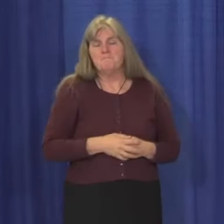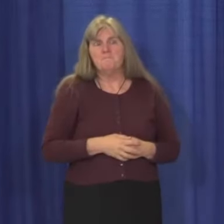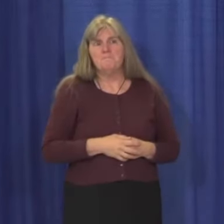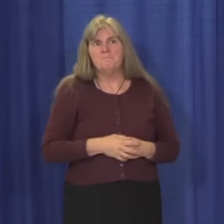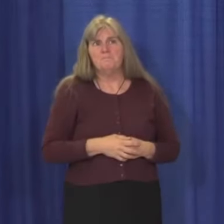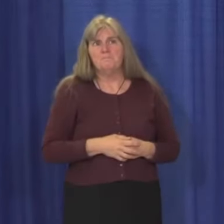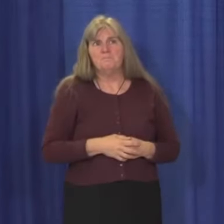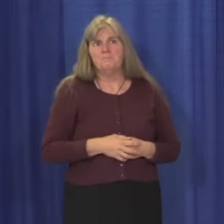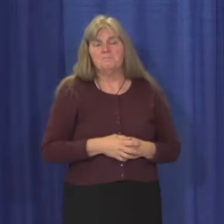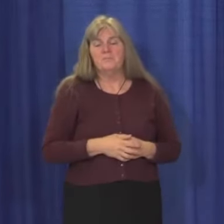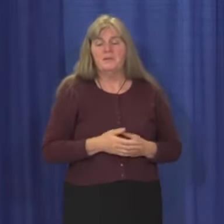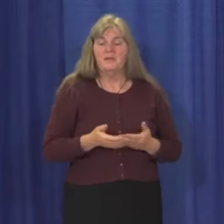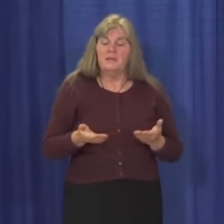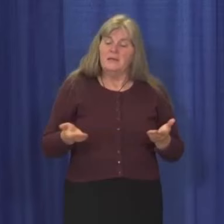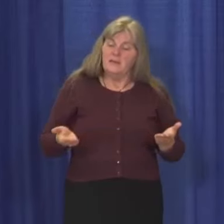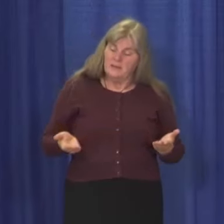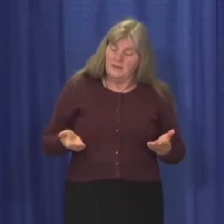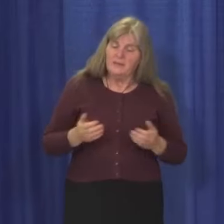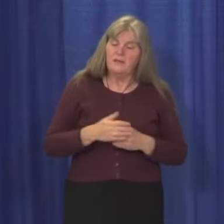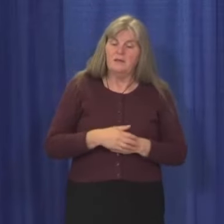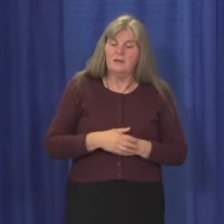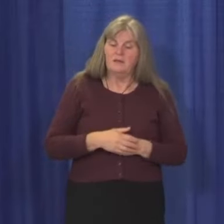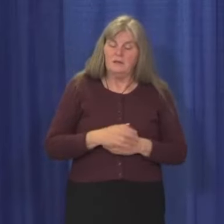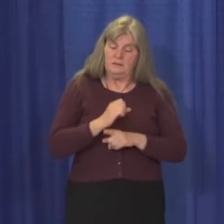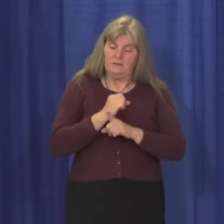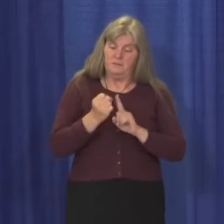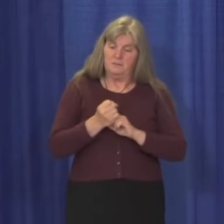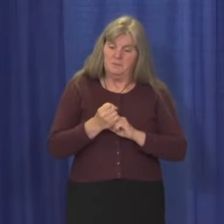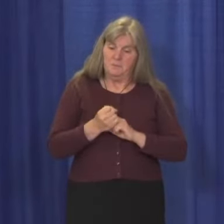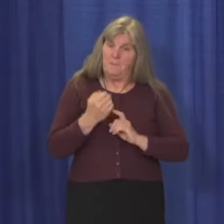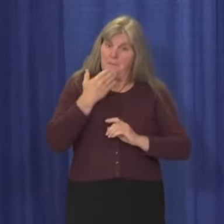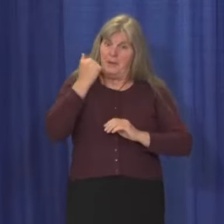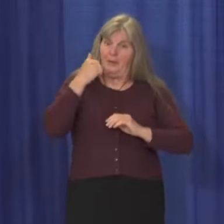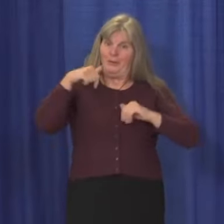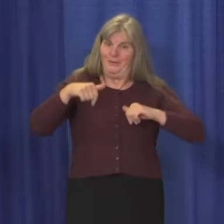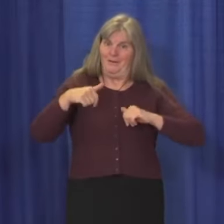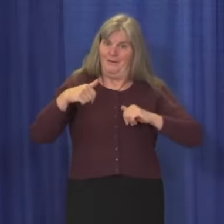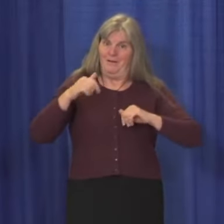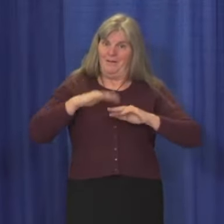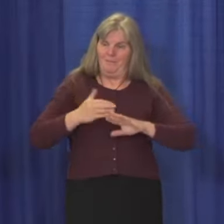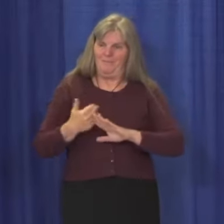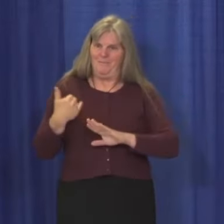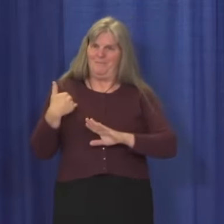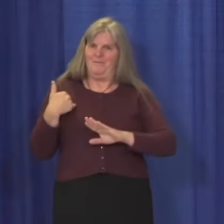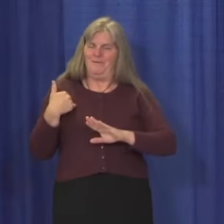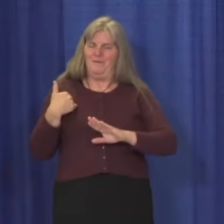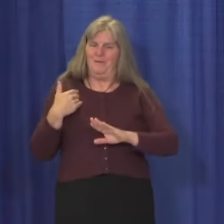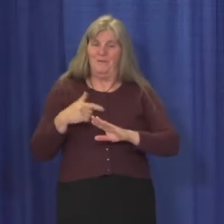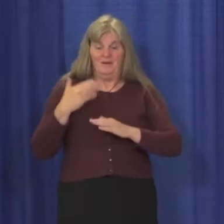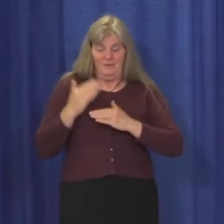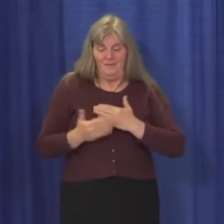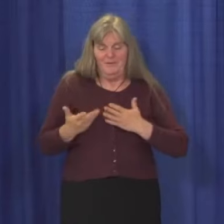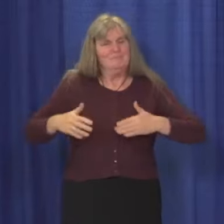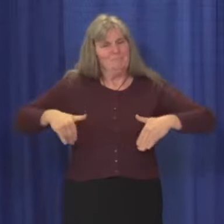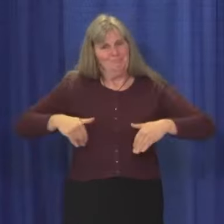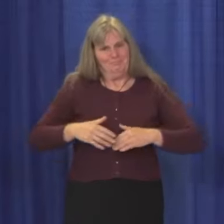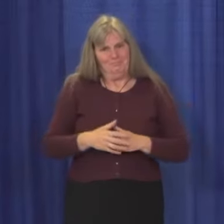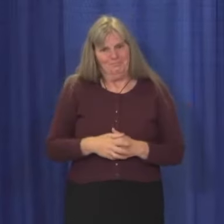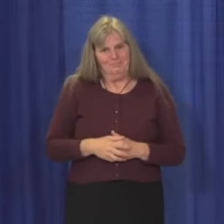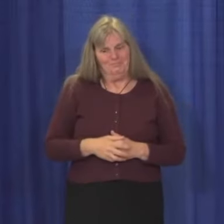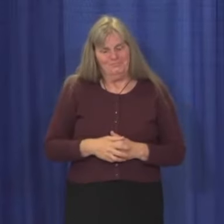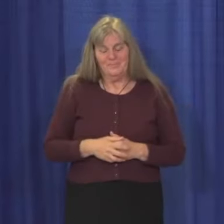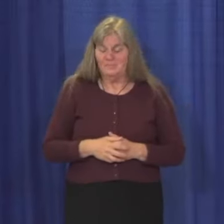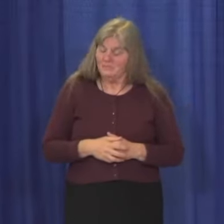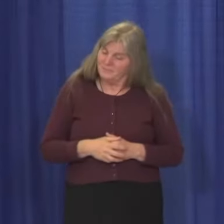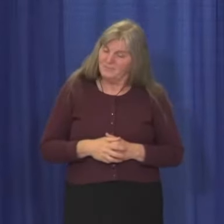Though our situation has substantially improved, it is important to remember that we are not done yet. This wave has hit